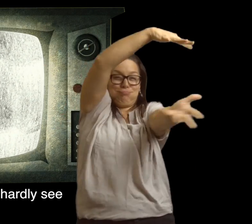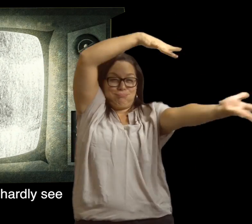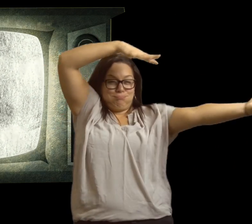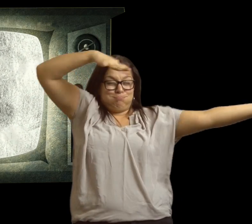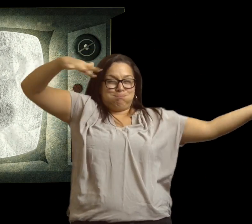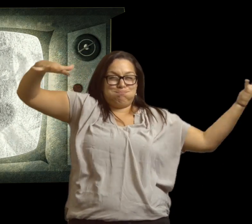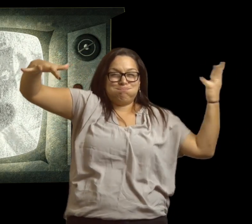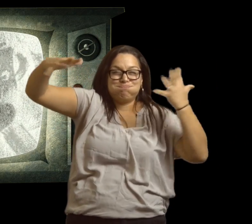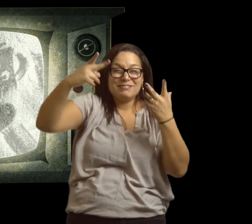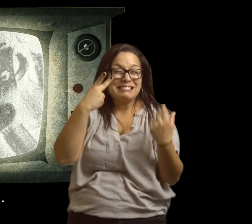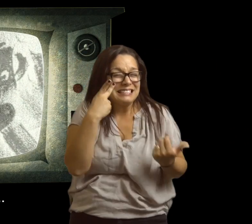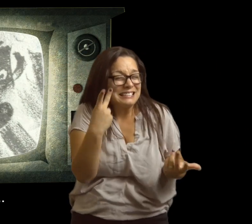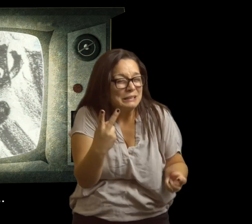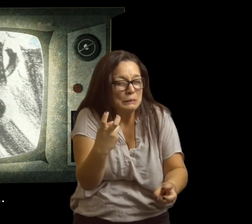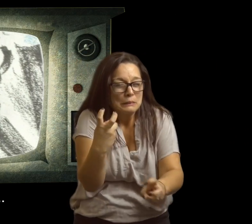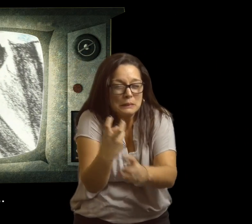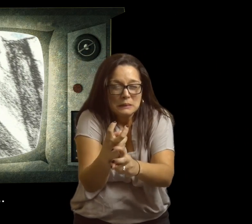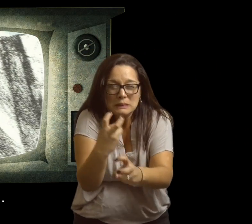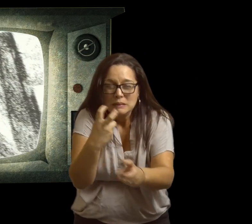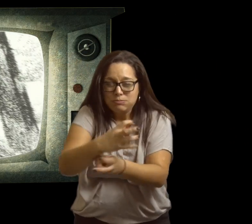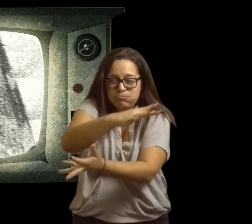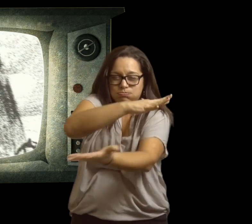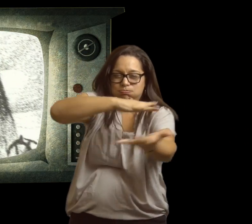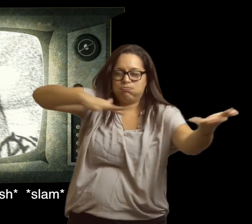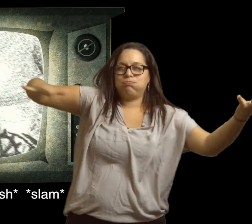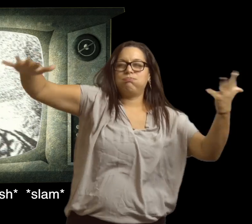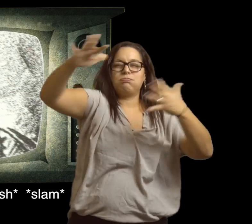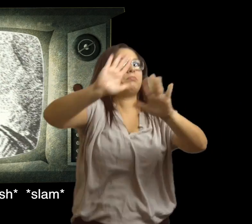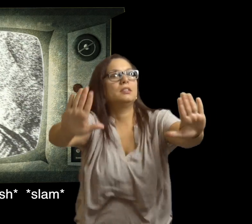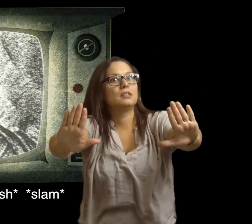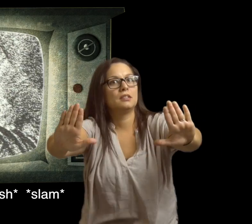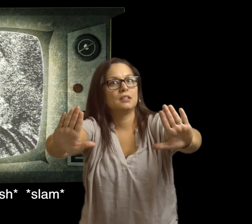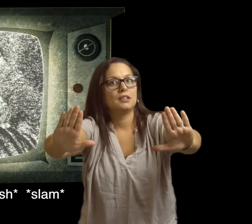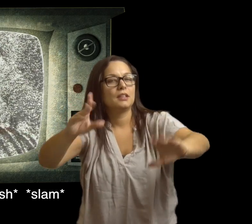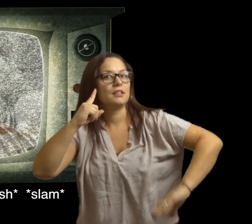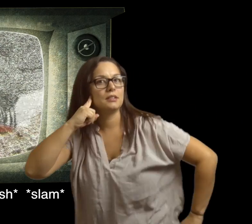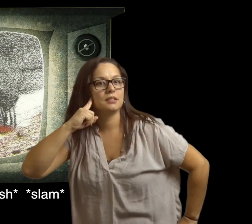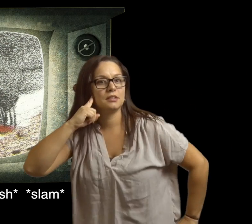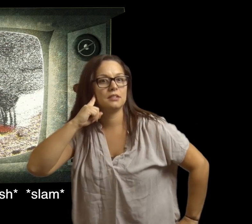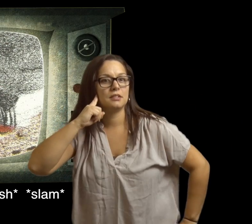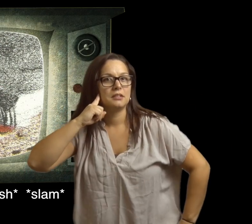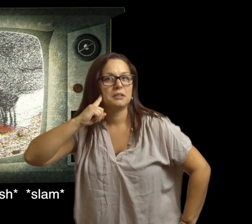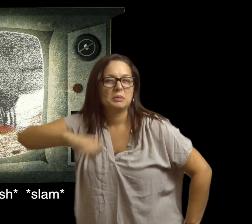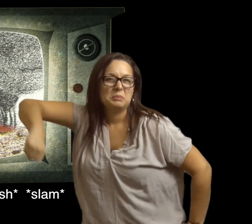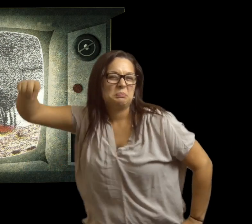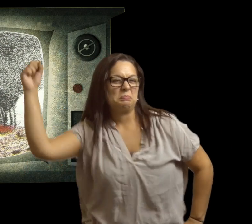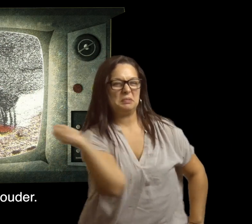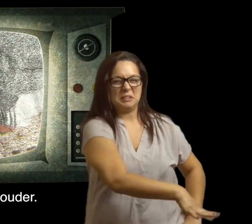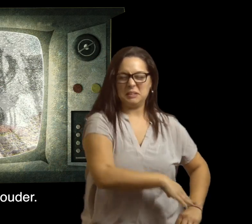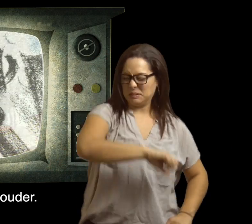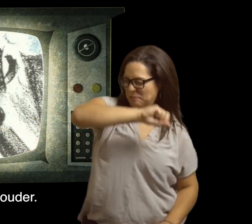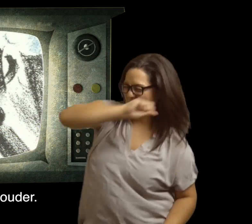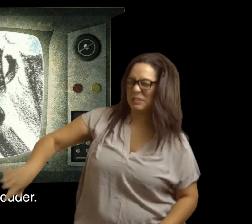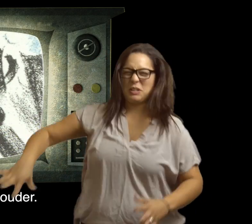anything. But listen! Bing! Bang! Crash! Slam! Louder and